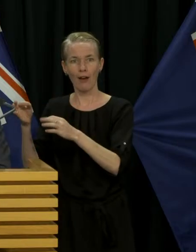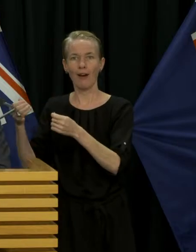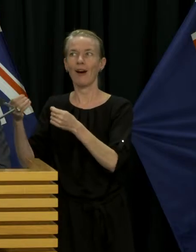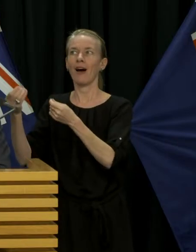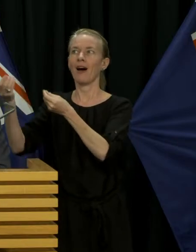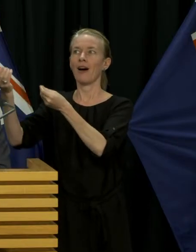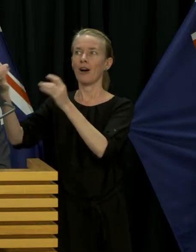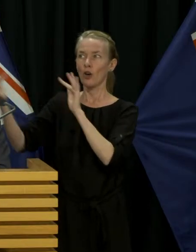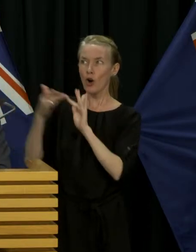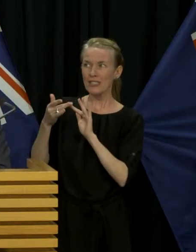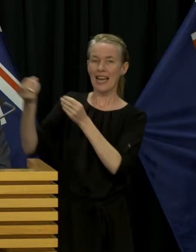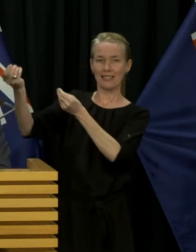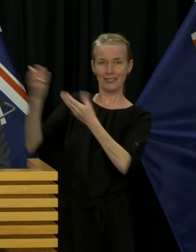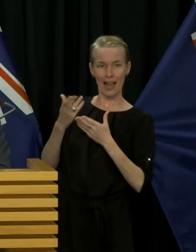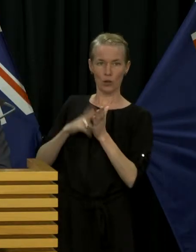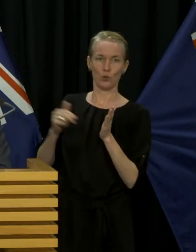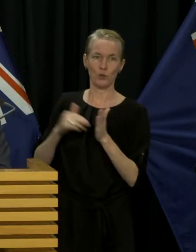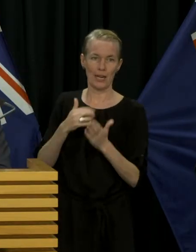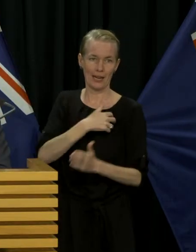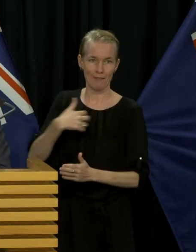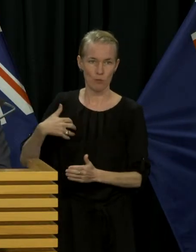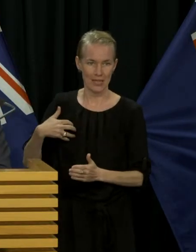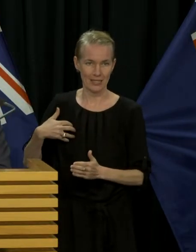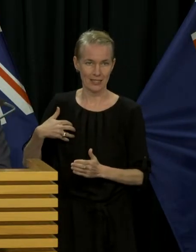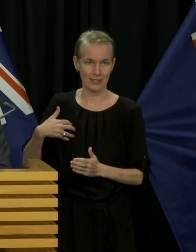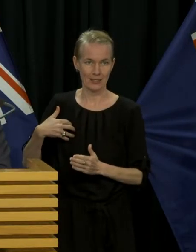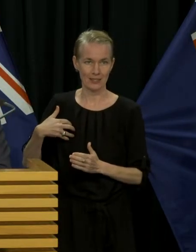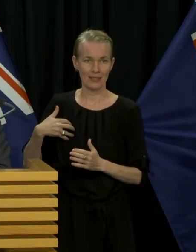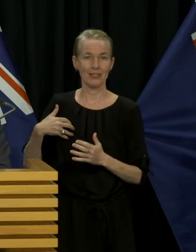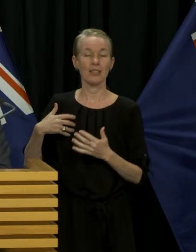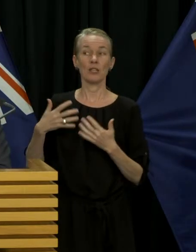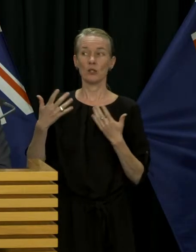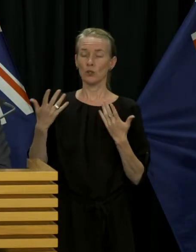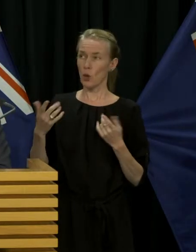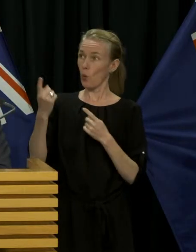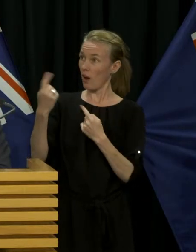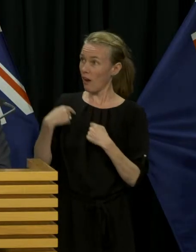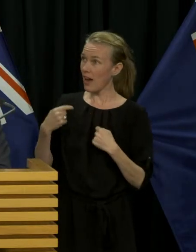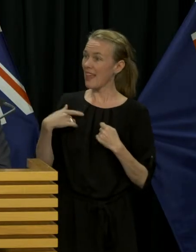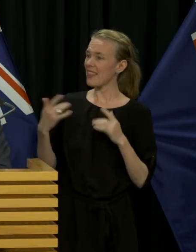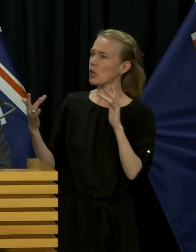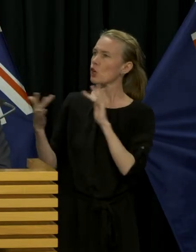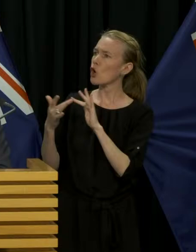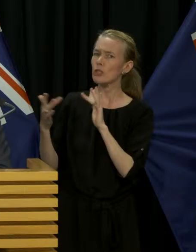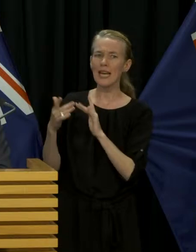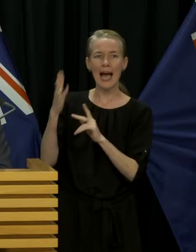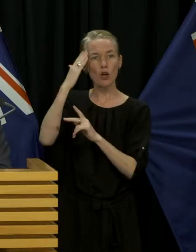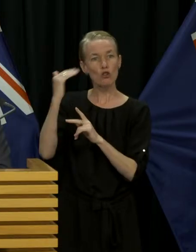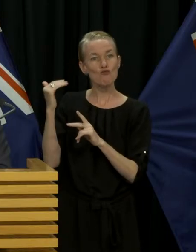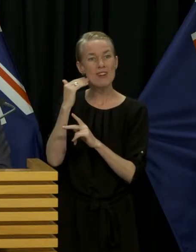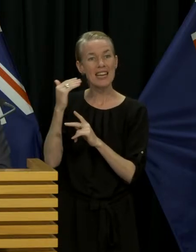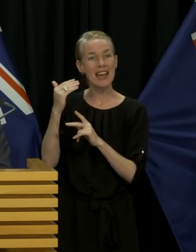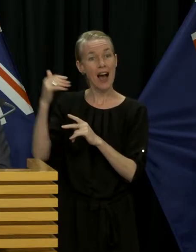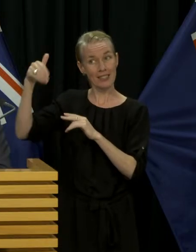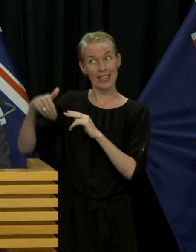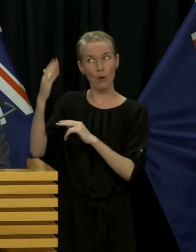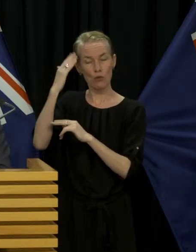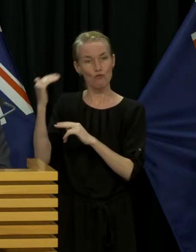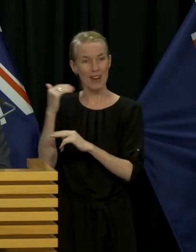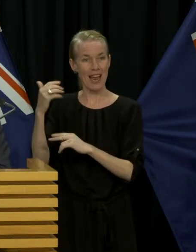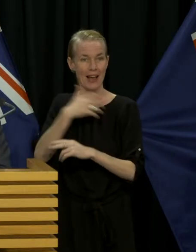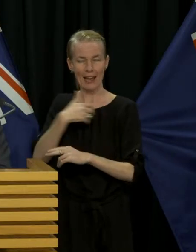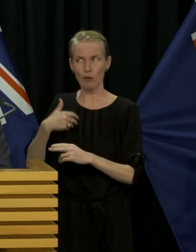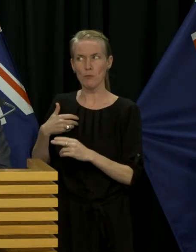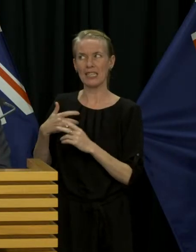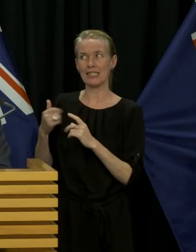and then contacted our national focal point counterpart in South Korea, which was on Saturday morning, and since that time we've had